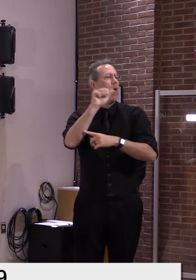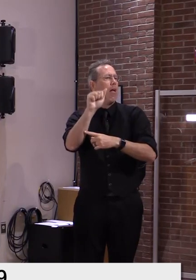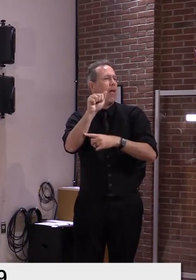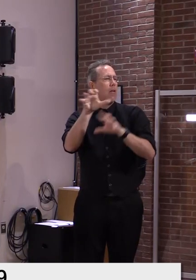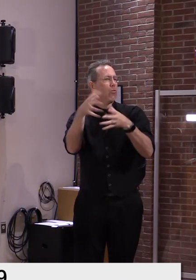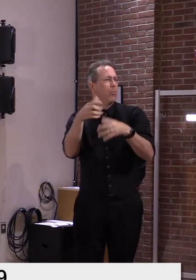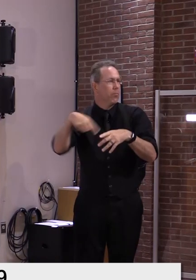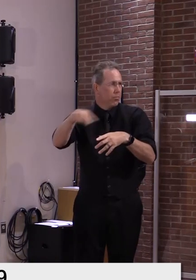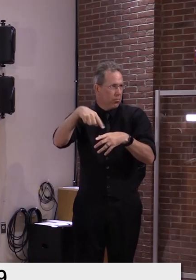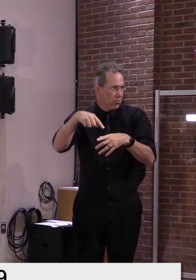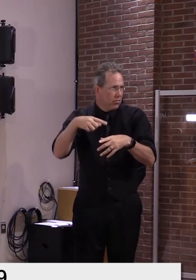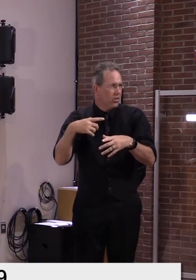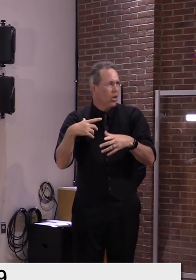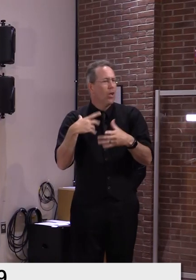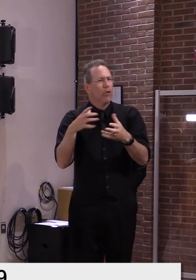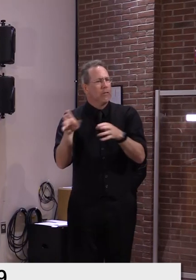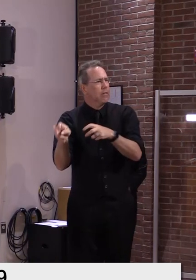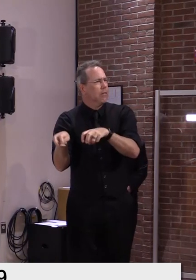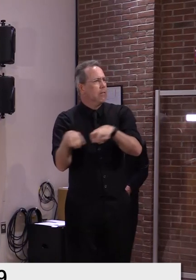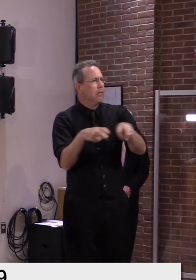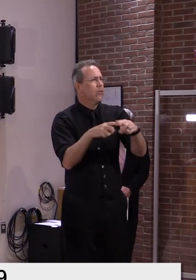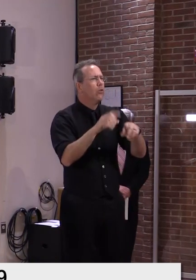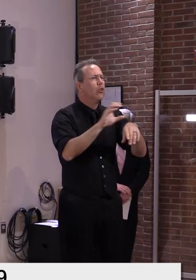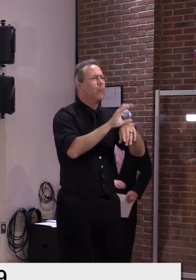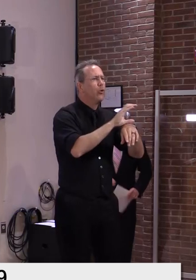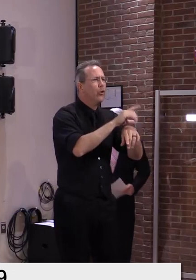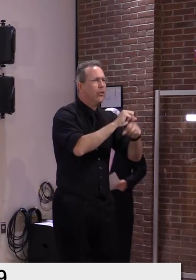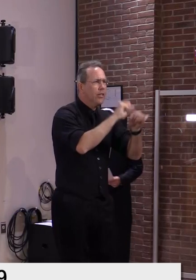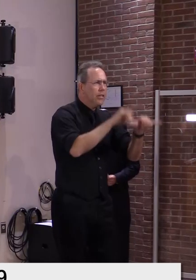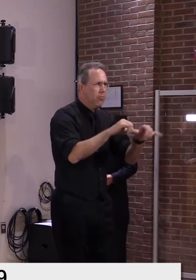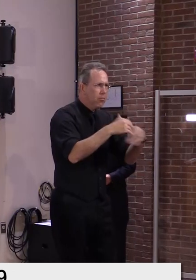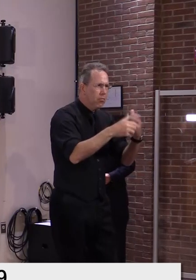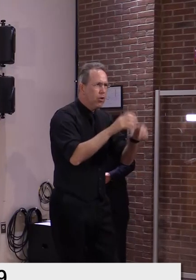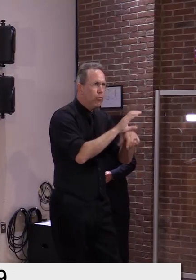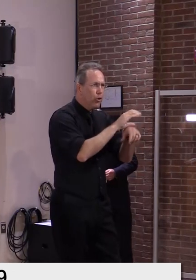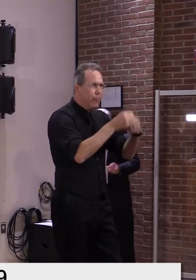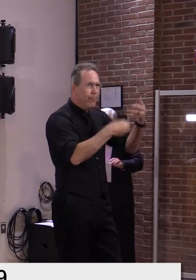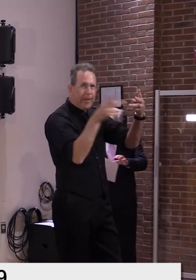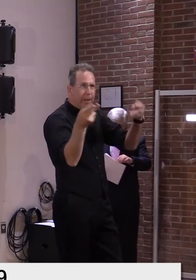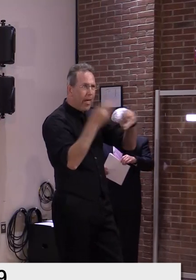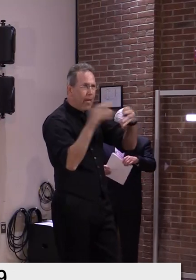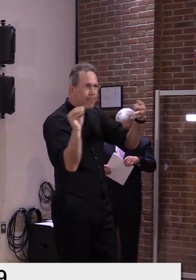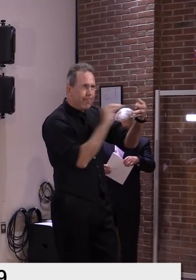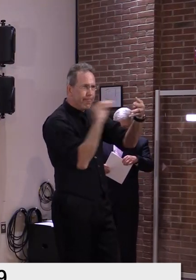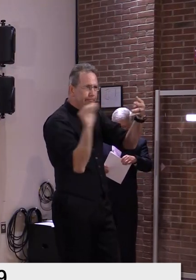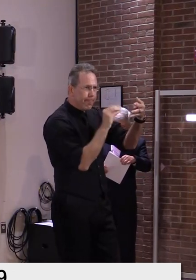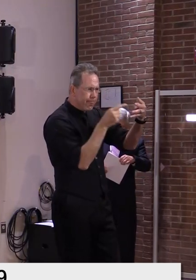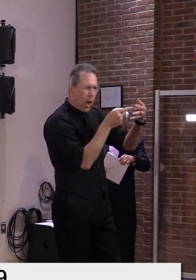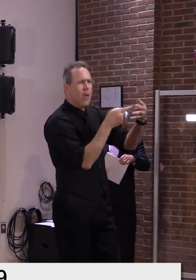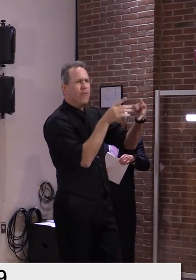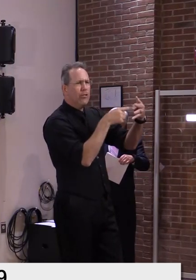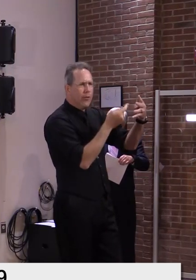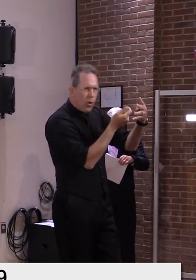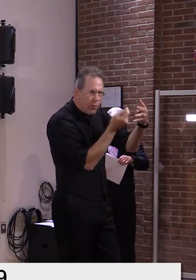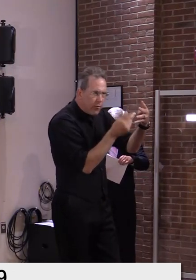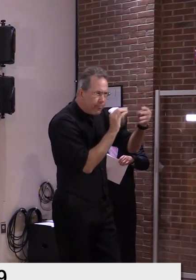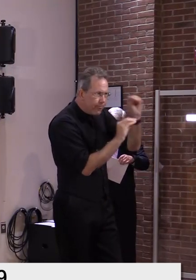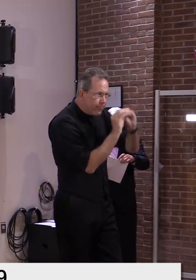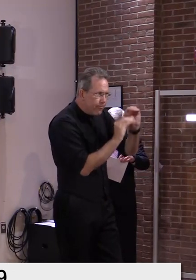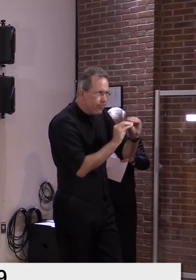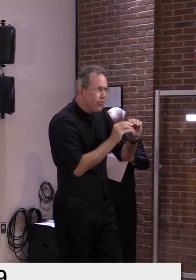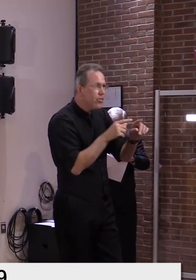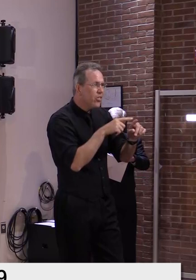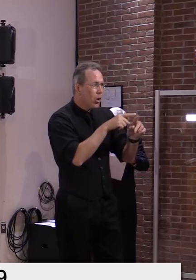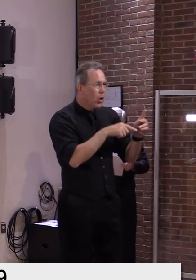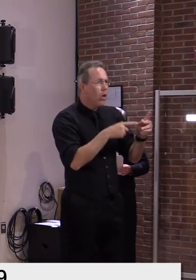system to remove the A classification so that they don't automatically bypass the work search. We are asking those individuals to